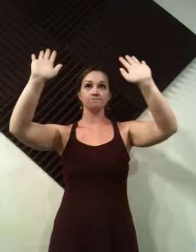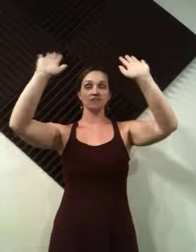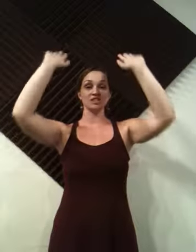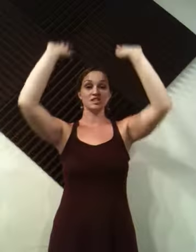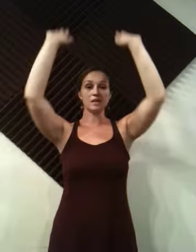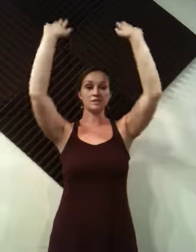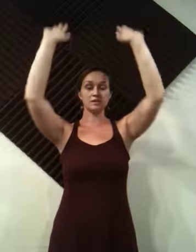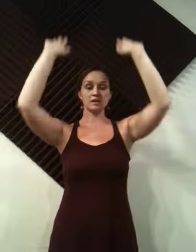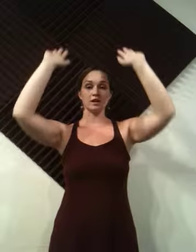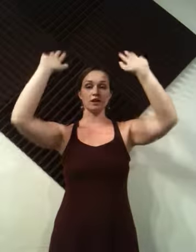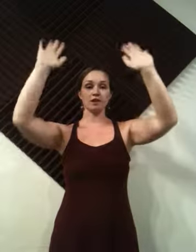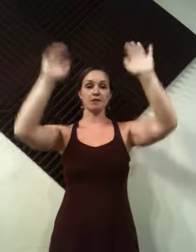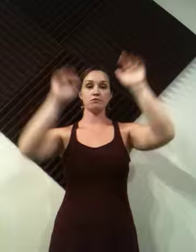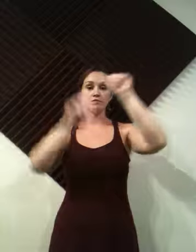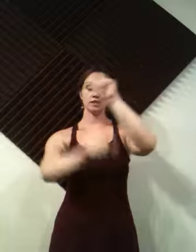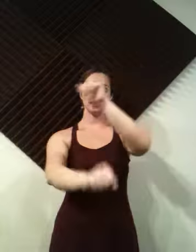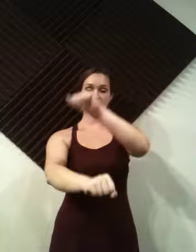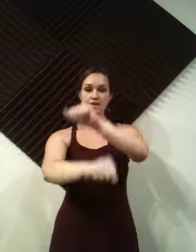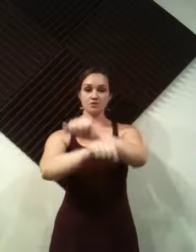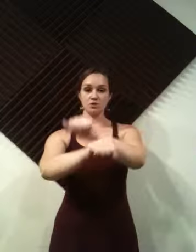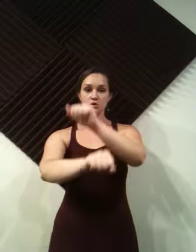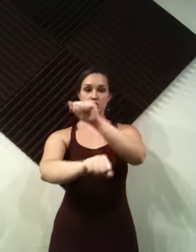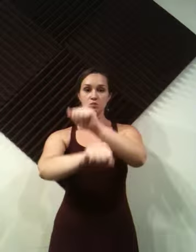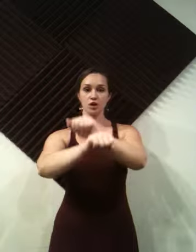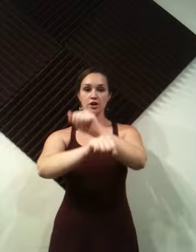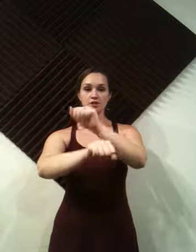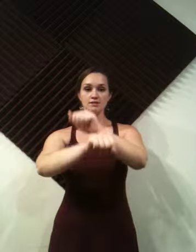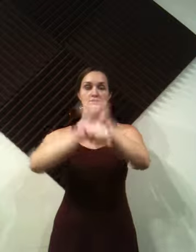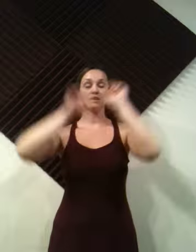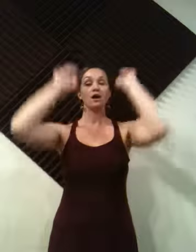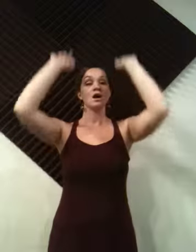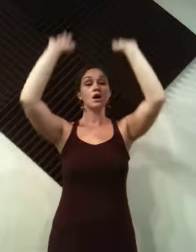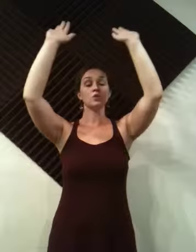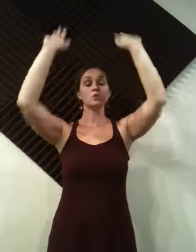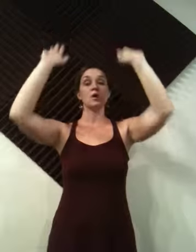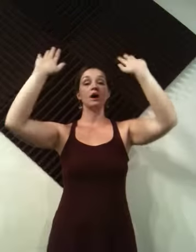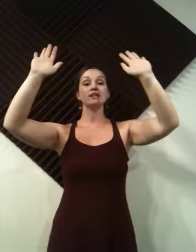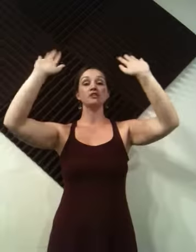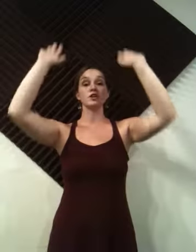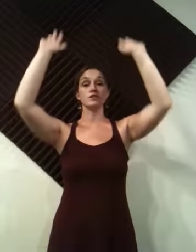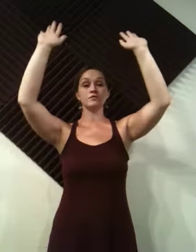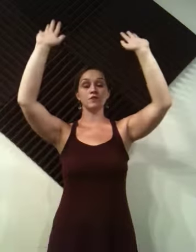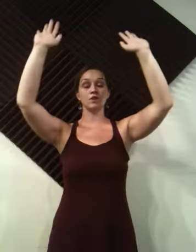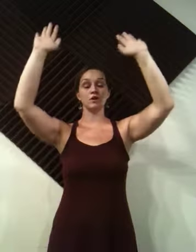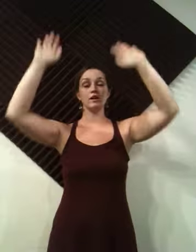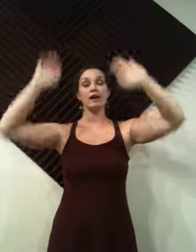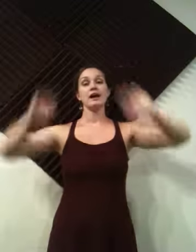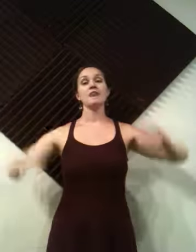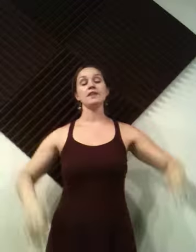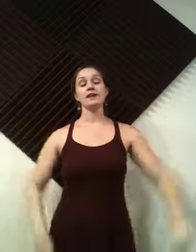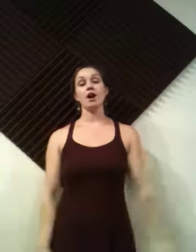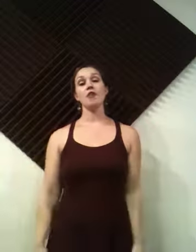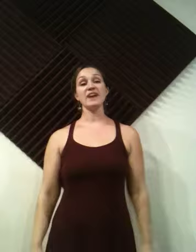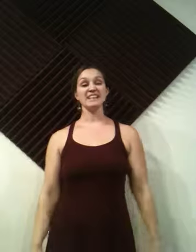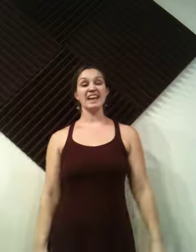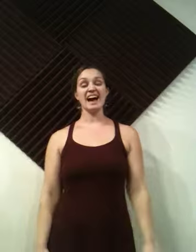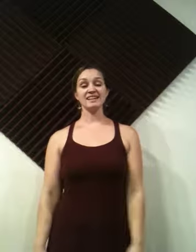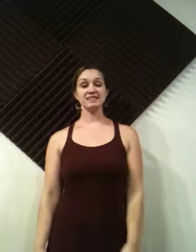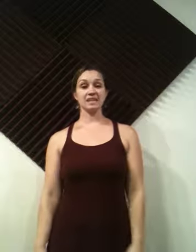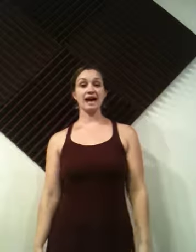And just keep them here. And then one more time. Your works are wonderful. And then on that last, I